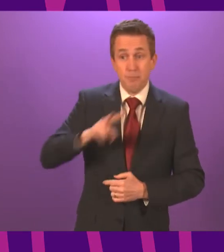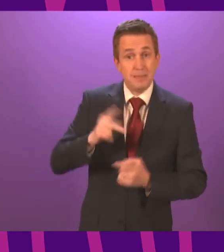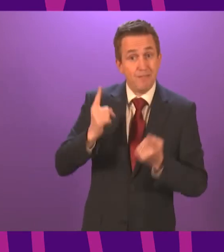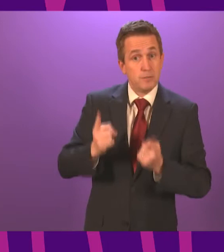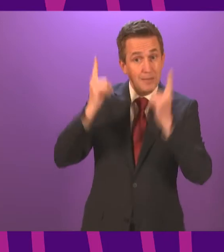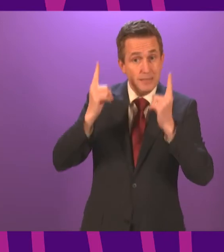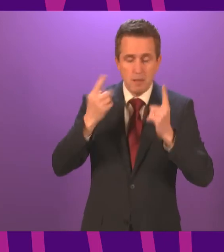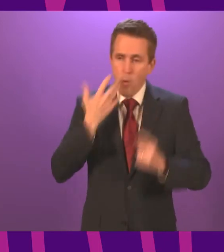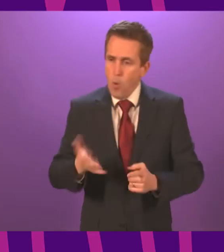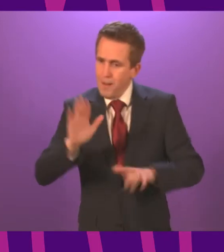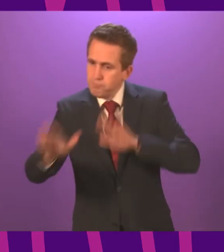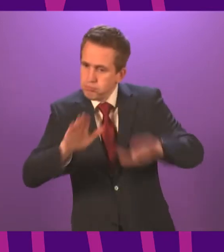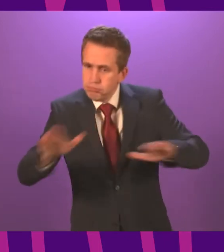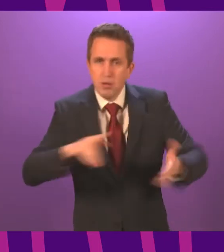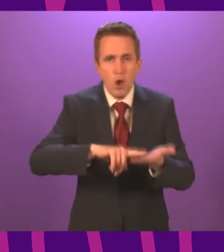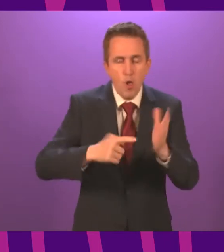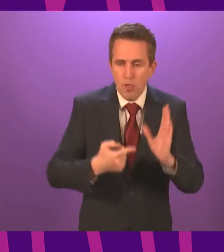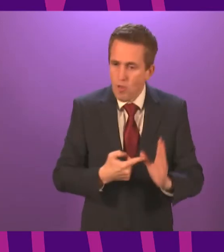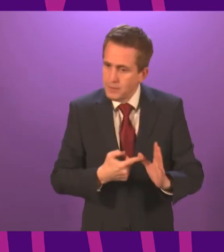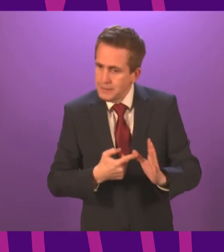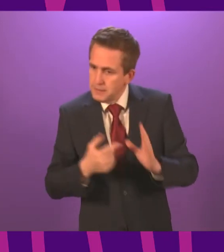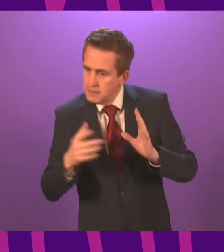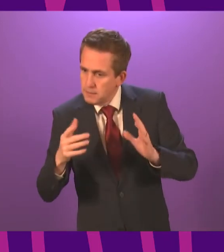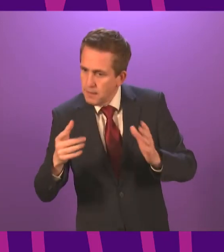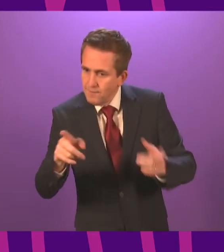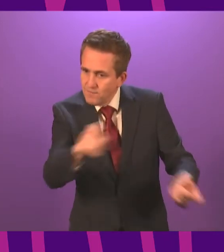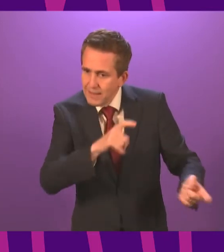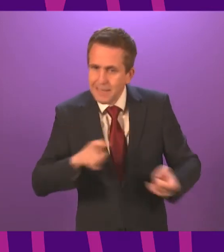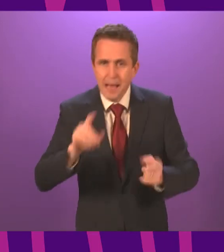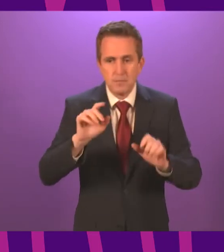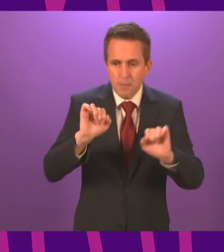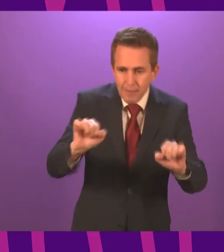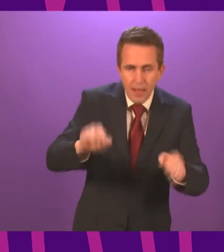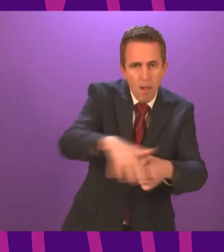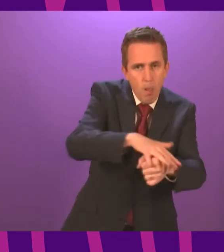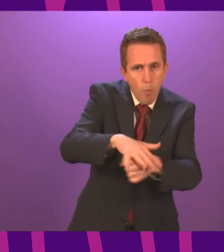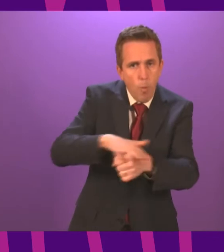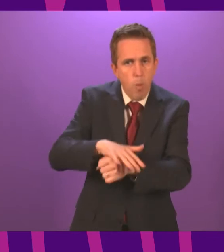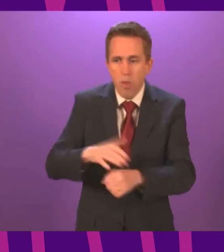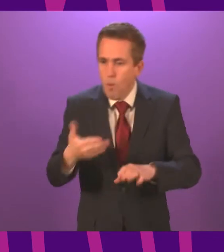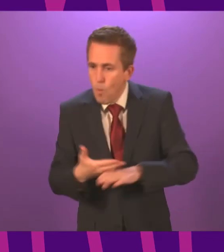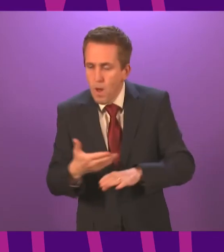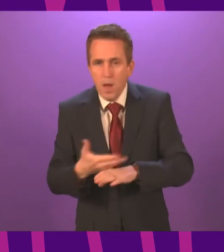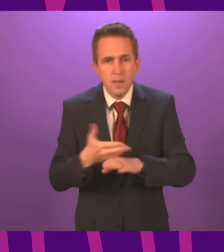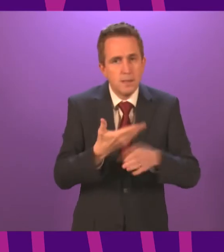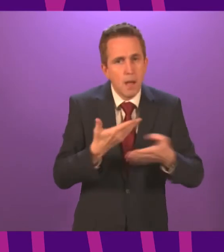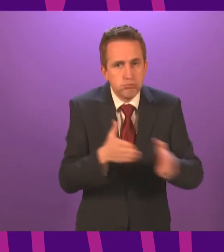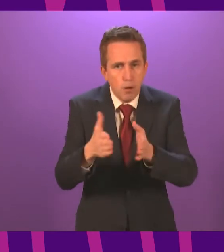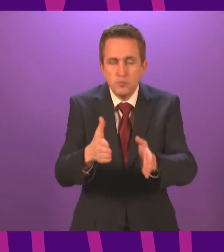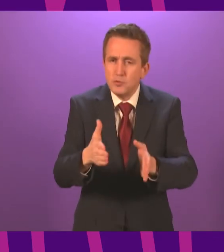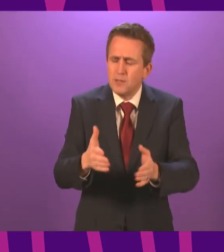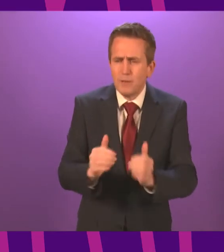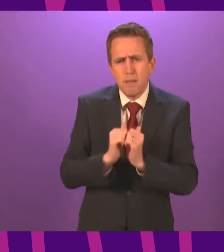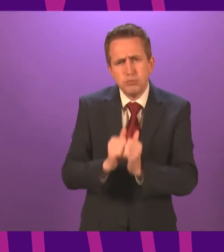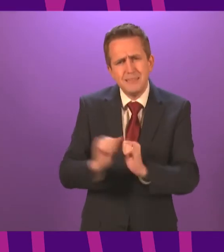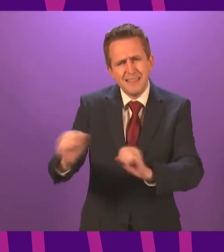their views, and officials engage on the actions that local authorities are taking, and we want to thank them for the positive approach that they are taking. Now,